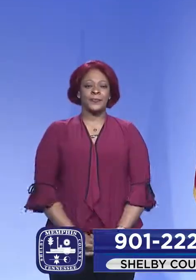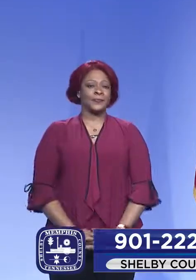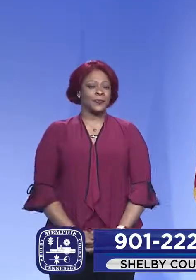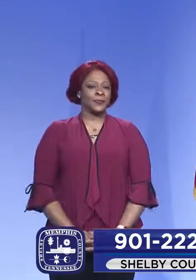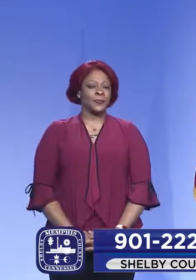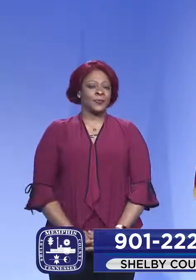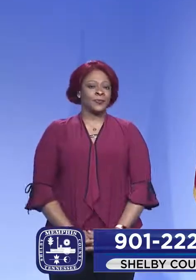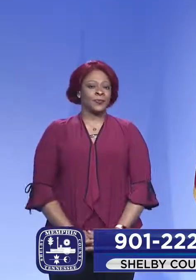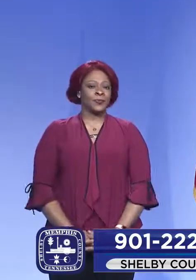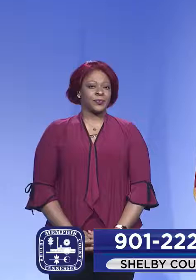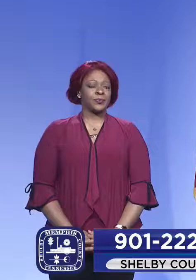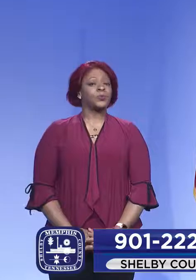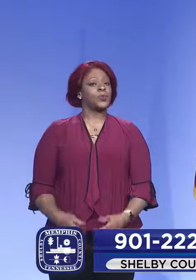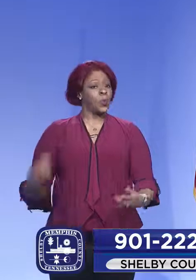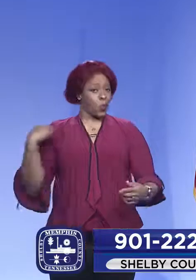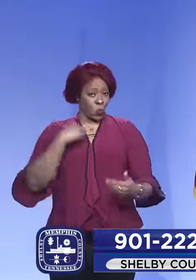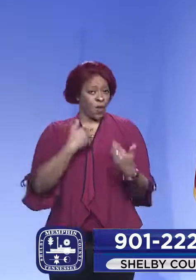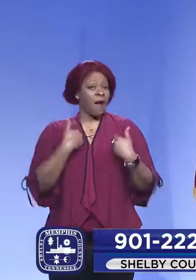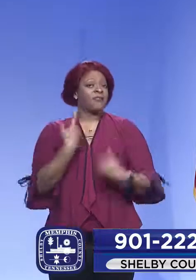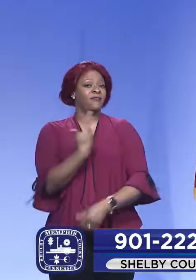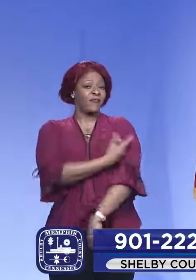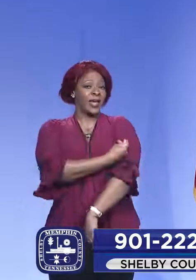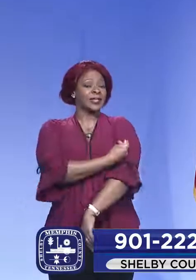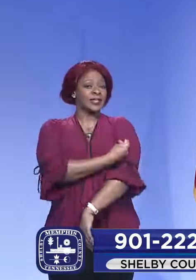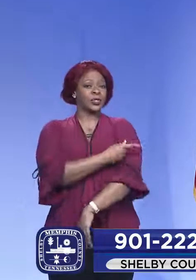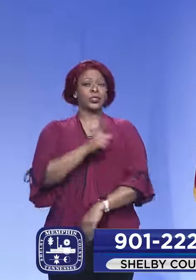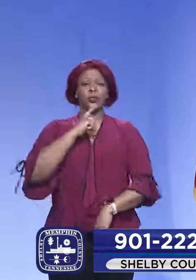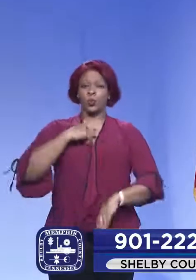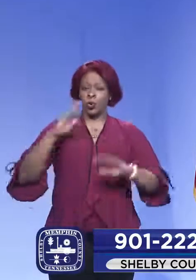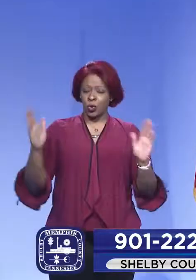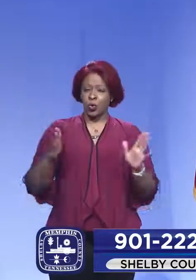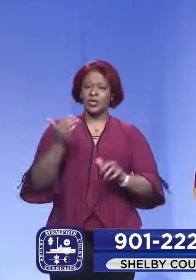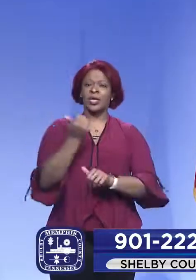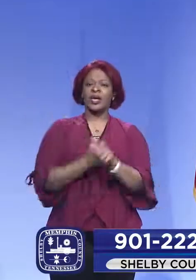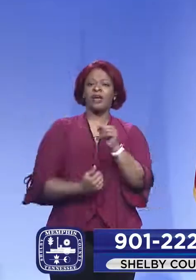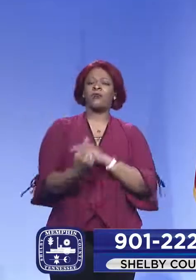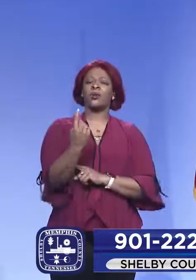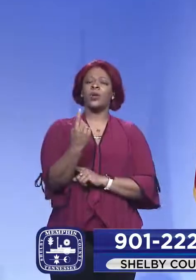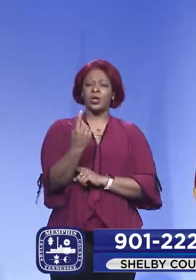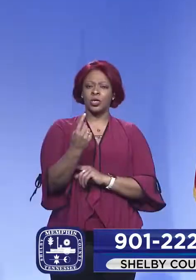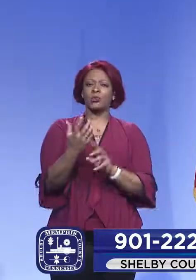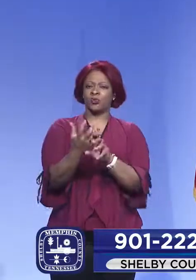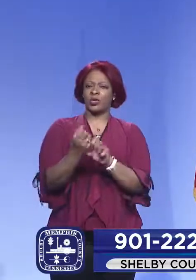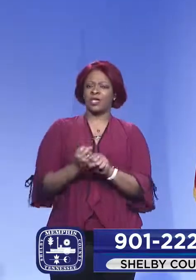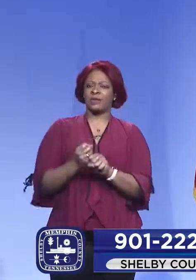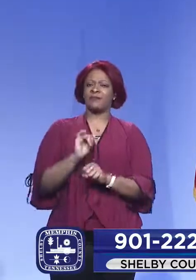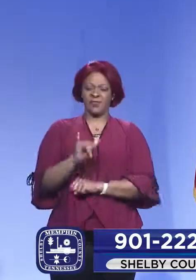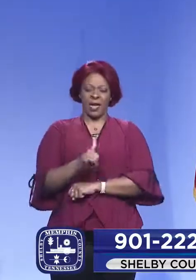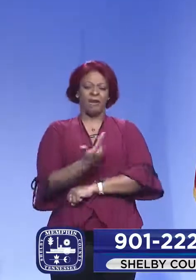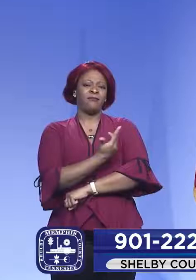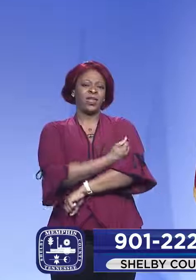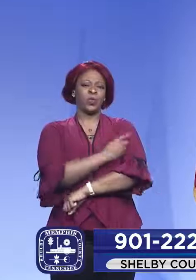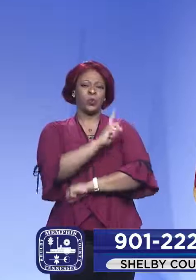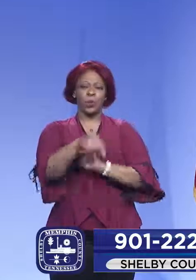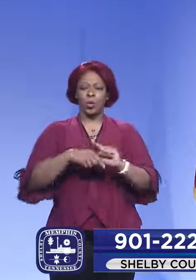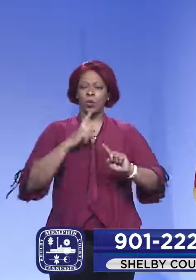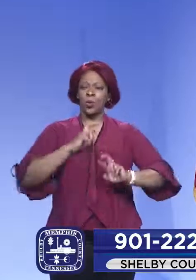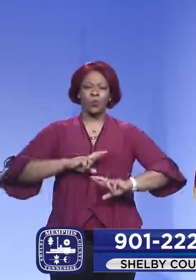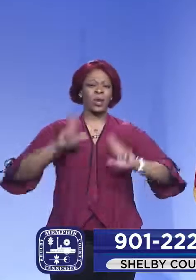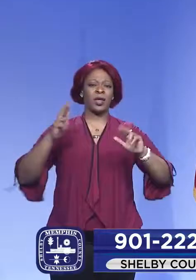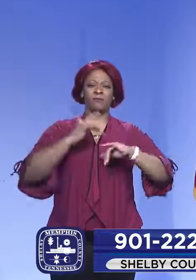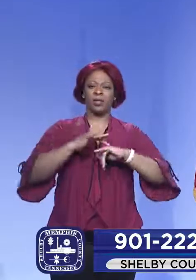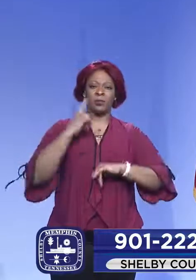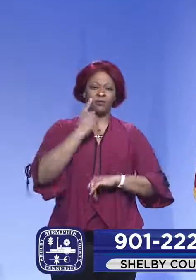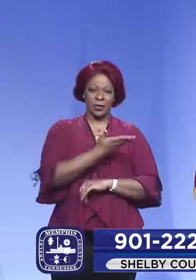Now, we have the vaccine, and certainly we encourage everyone to receive the vaccine when it is available to